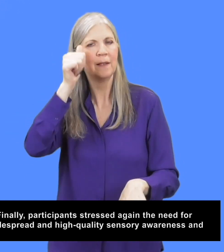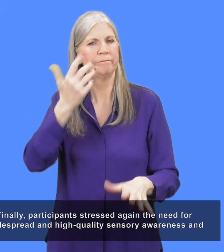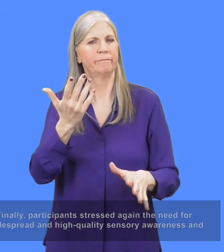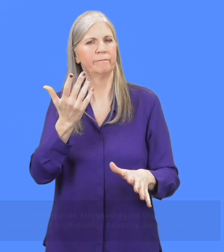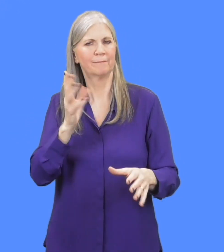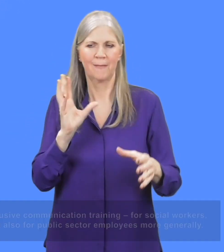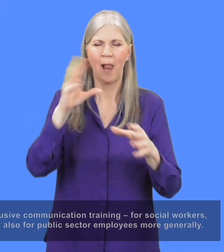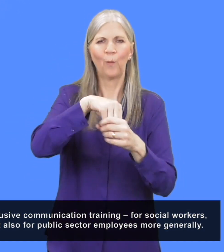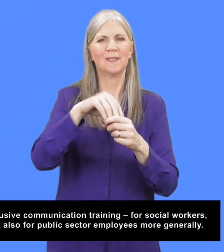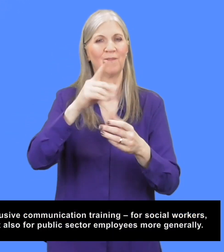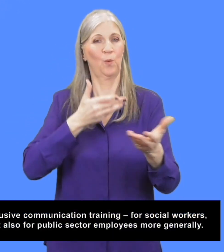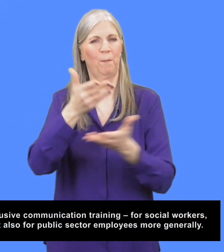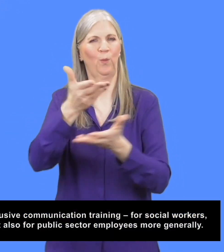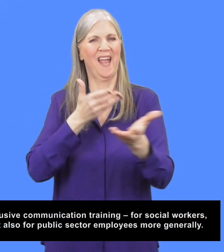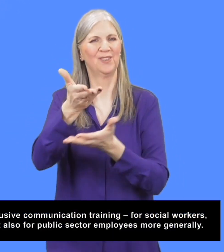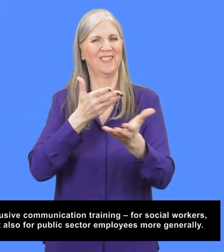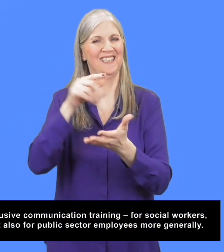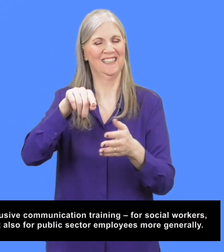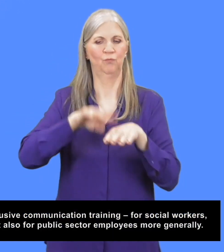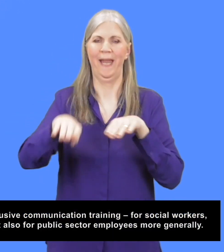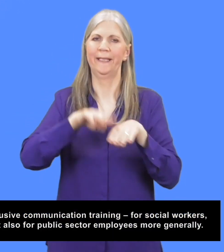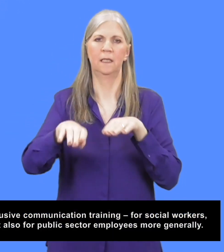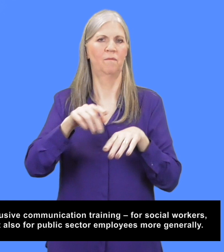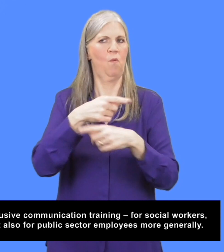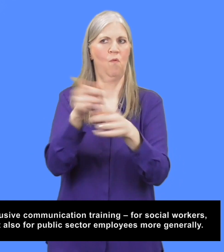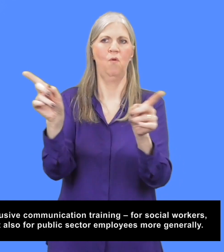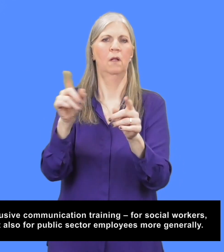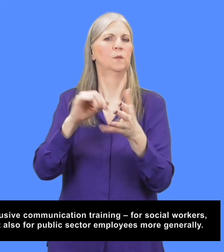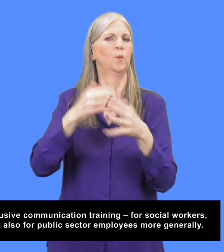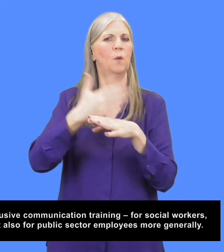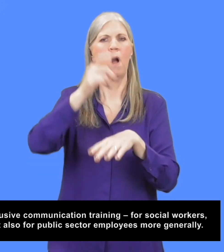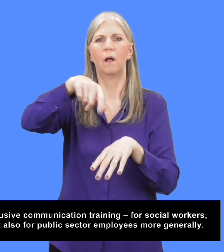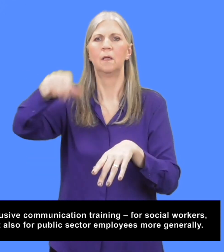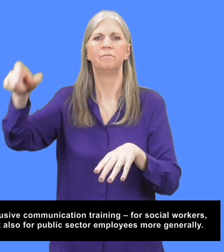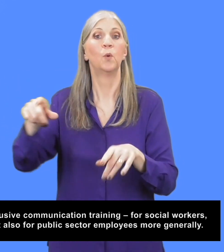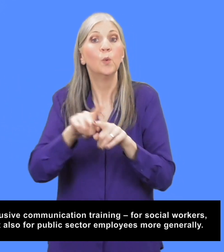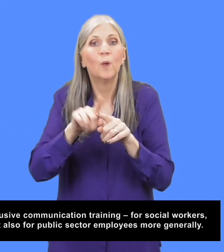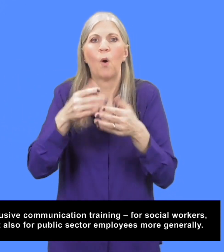and inclusive communication training for social workers, but also for public sector employees more generally.